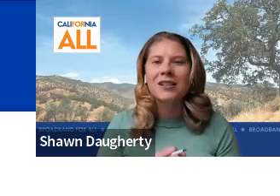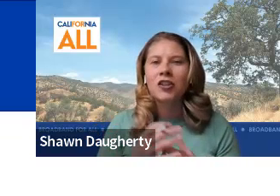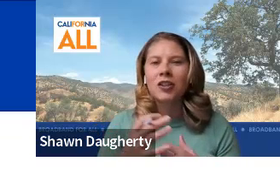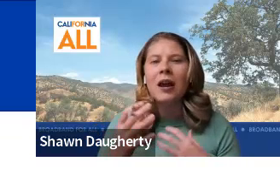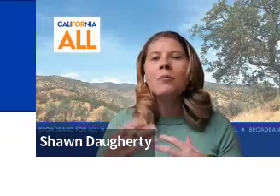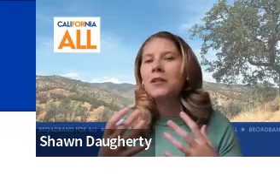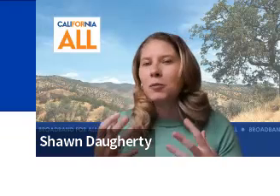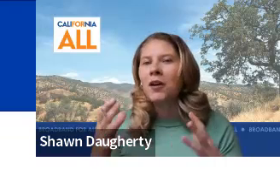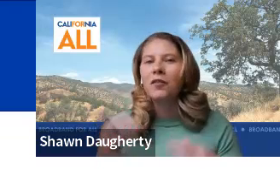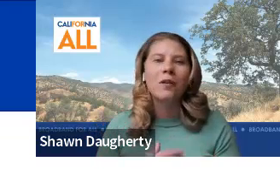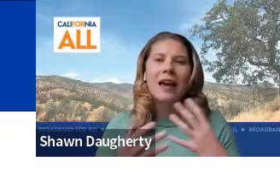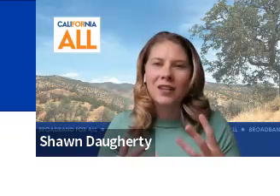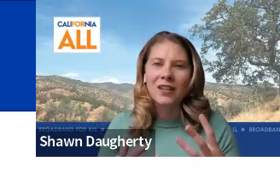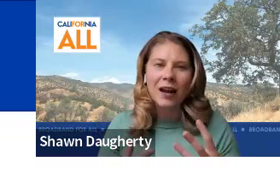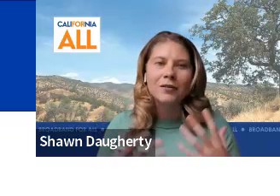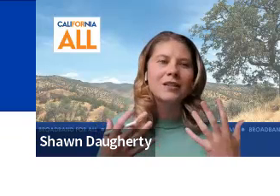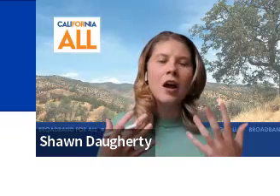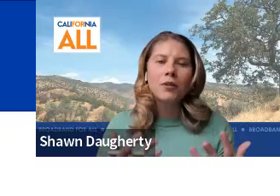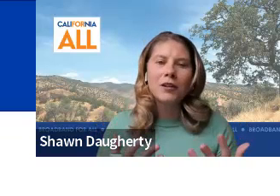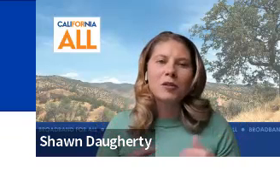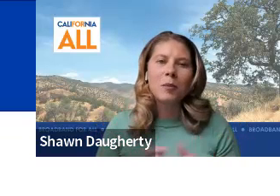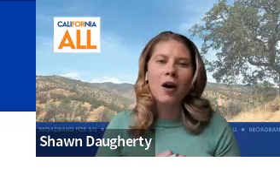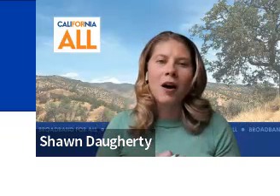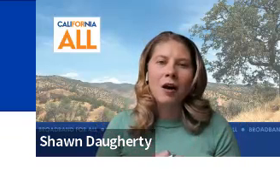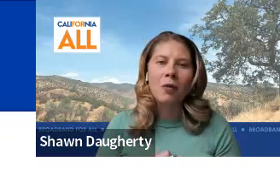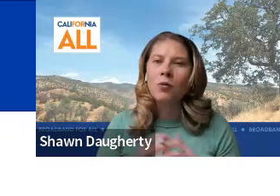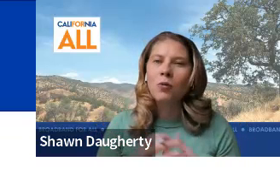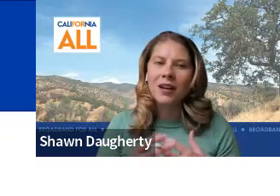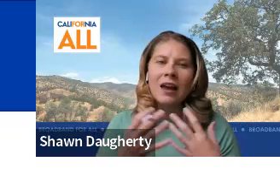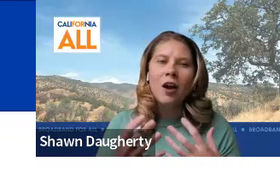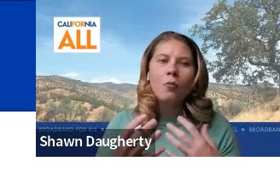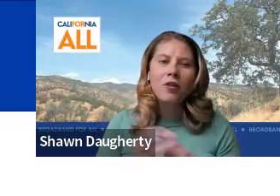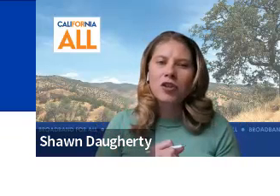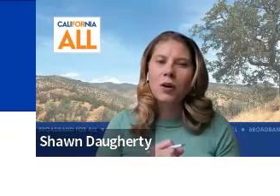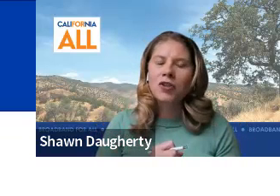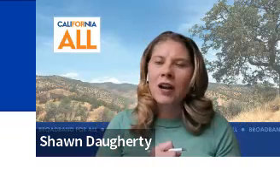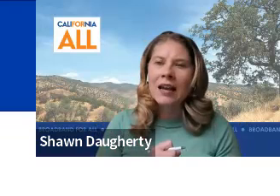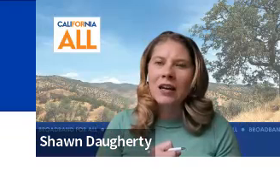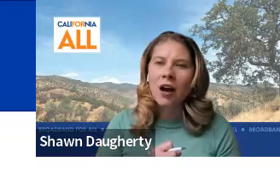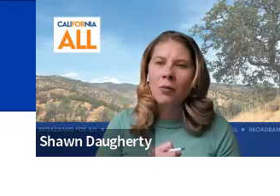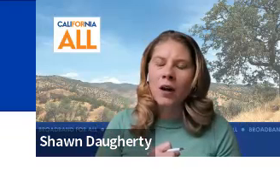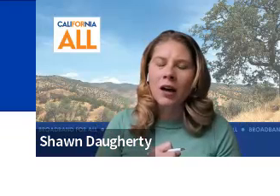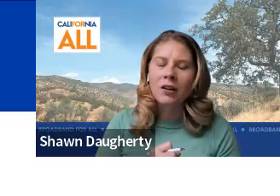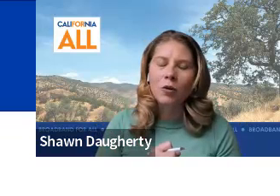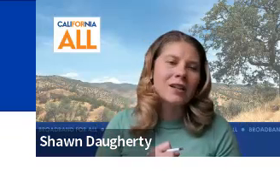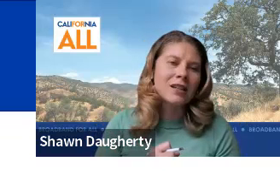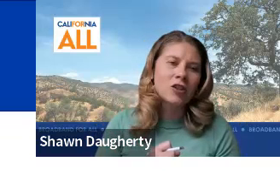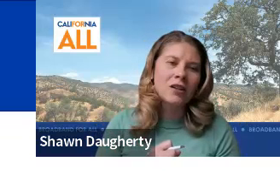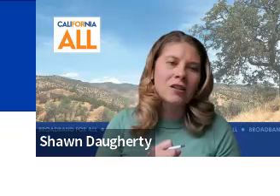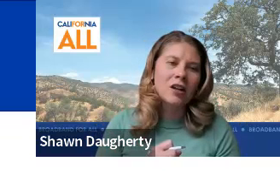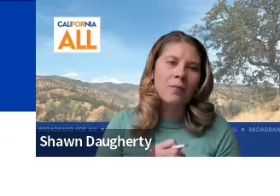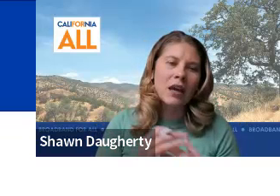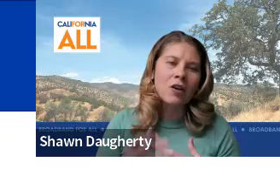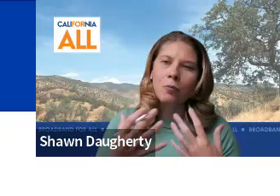respond. If you are in any of these counties, please respond. We want, again, more than 280 organizations